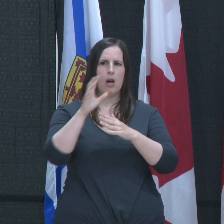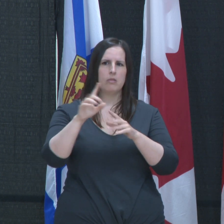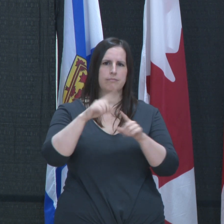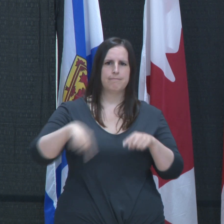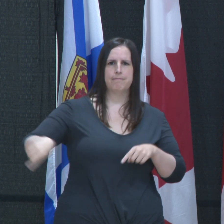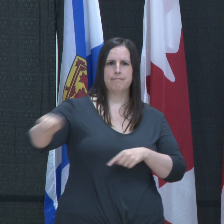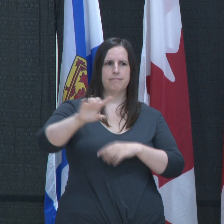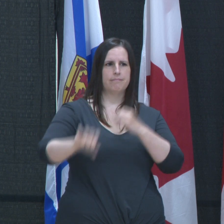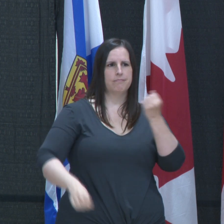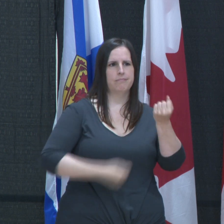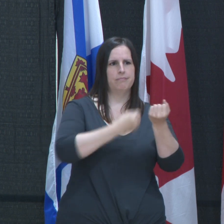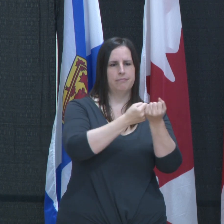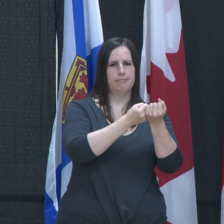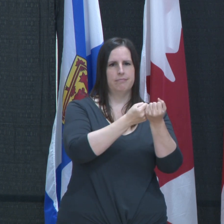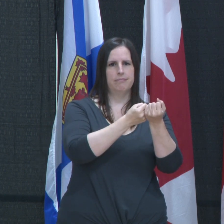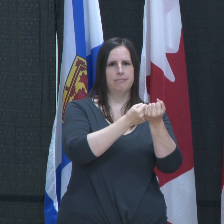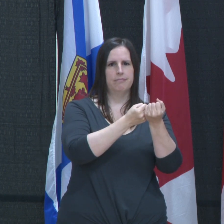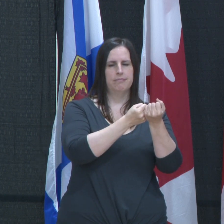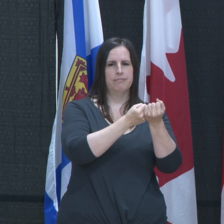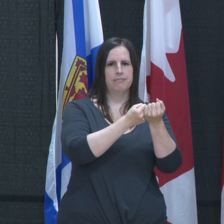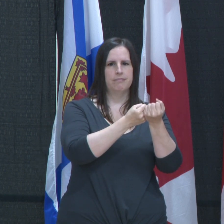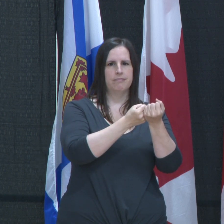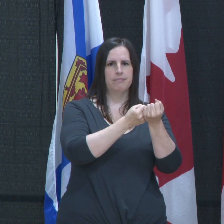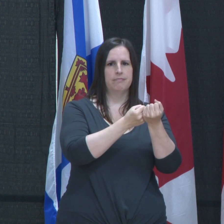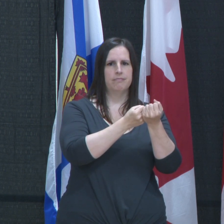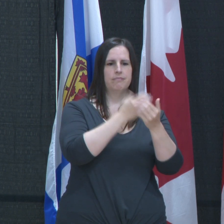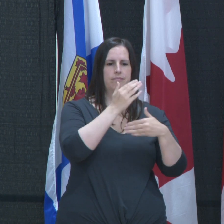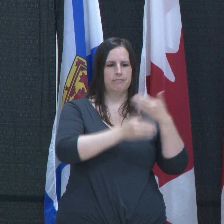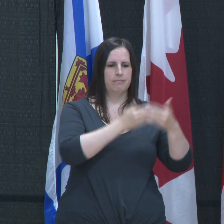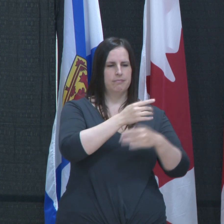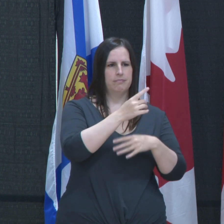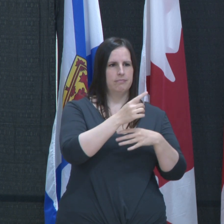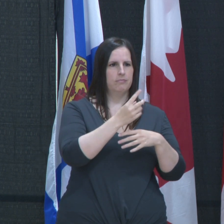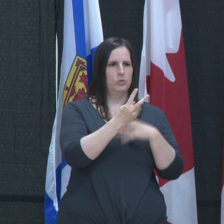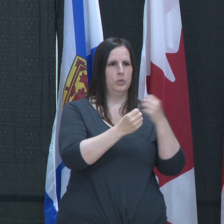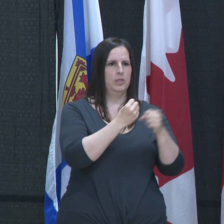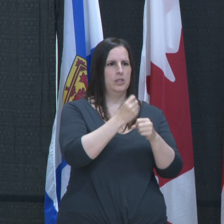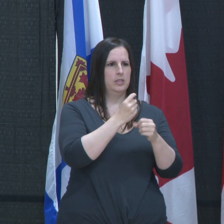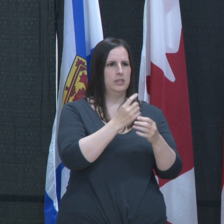supporting our journey to graduation, and to them I say thank you.